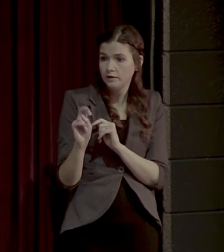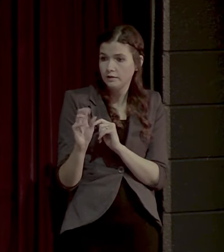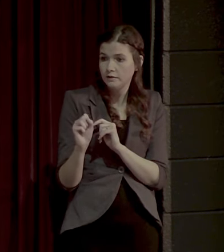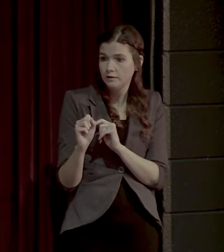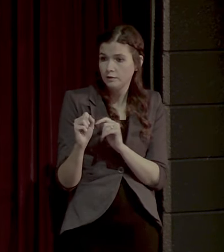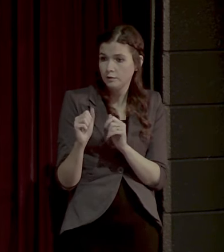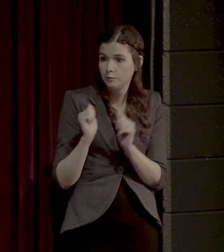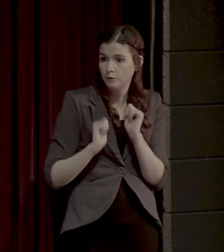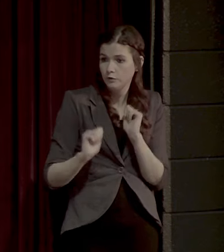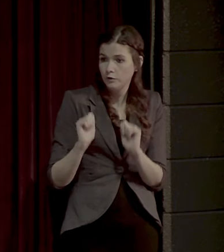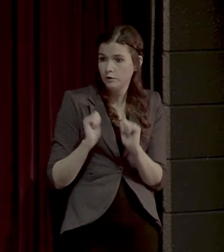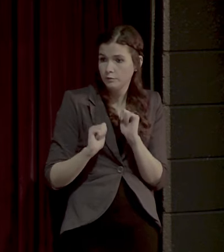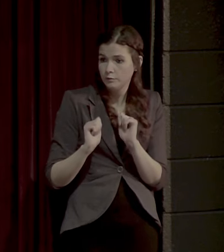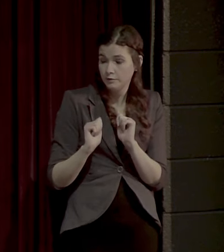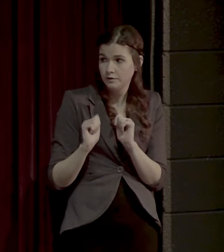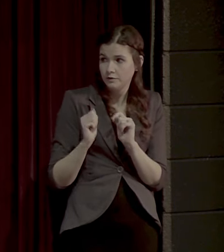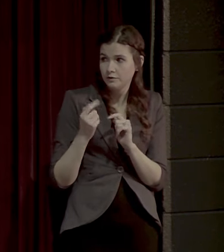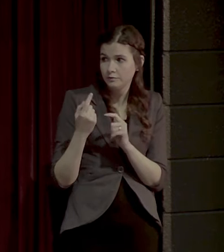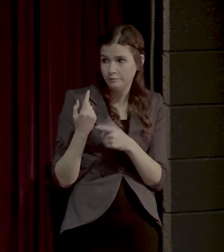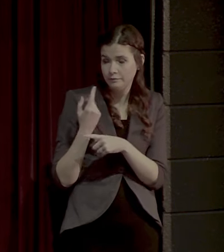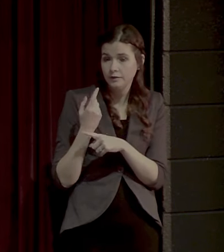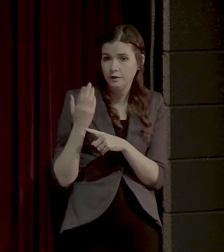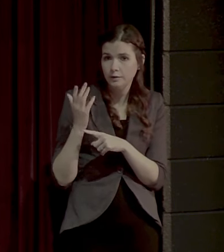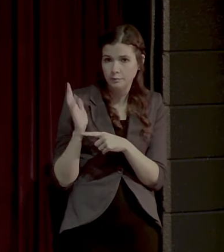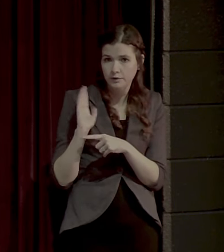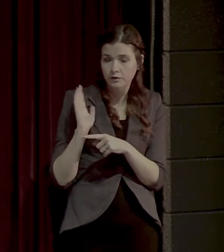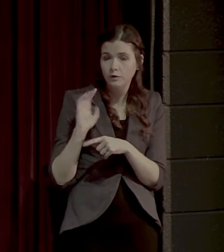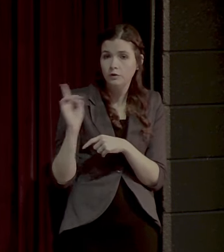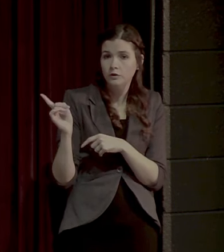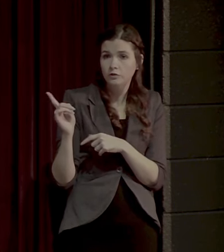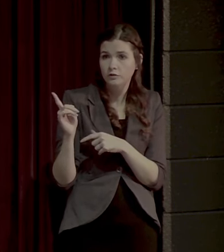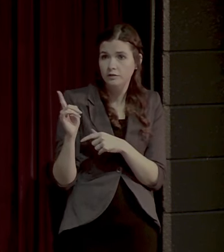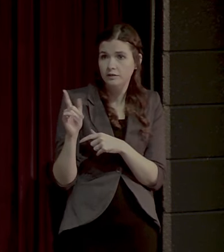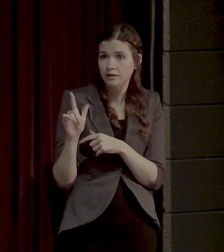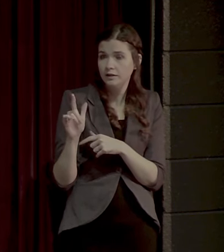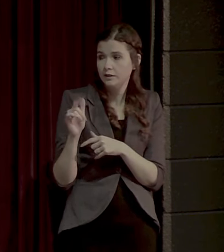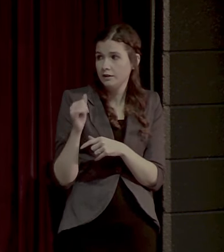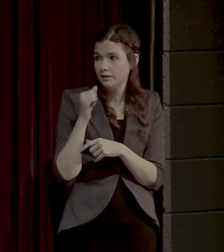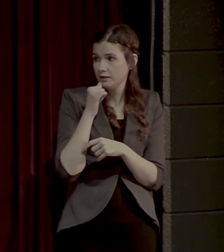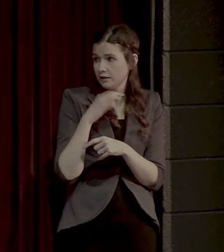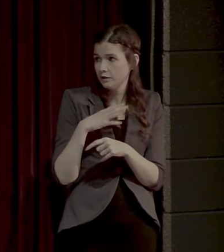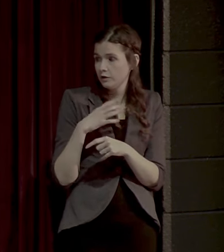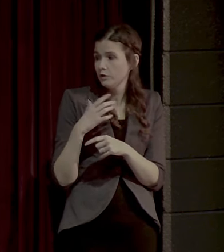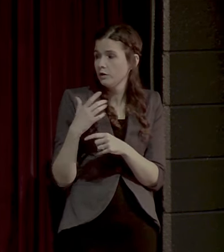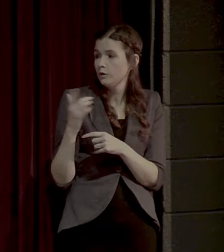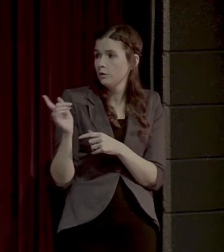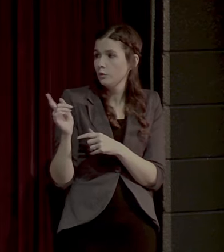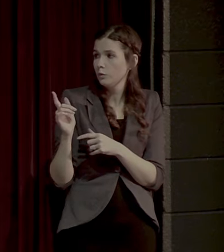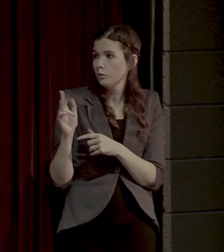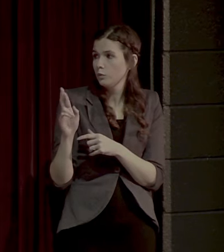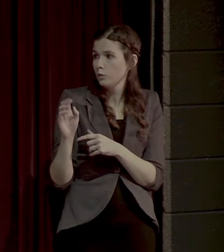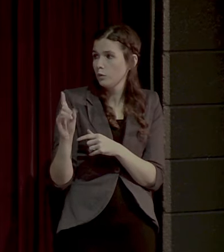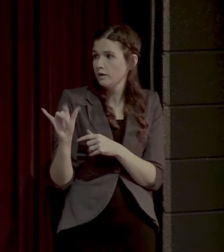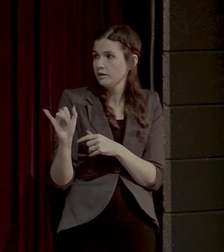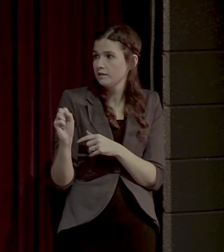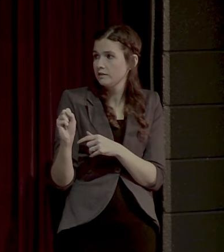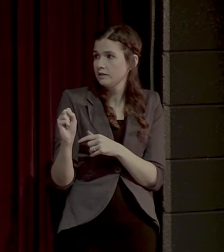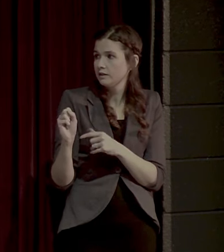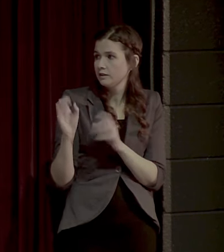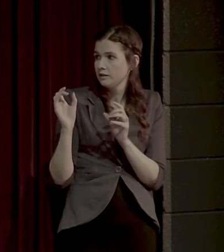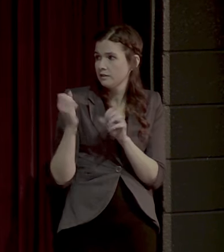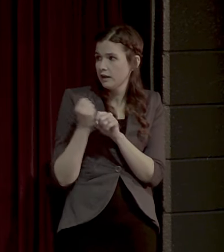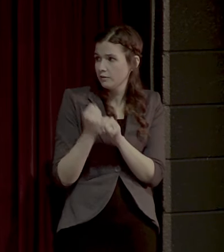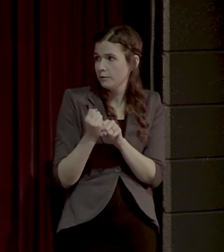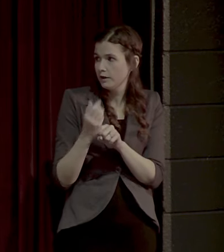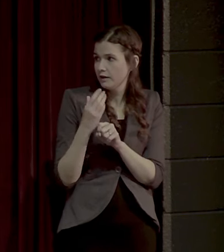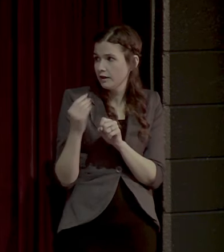Our performer just a minute ago, Precious has been both a Lady Royal softball and volleyball player while at Lake Region State College.